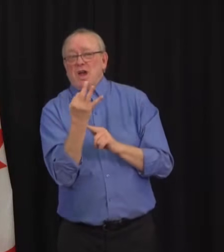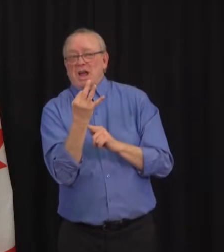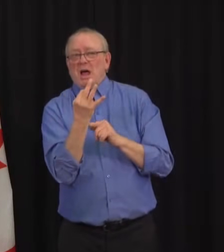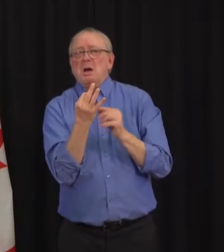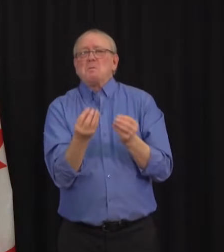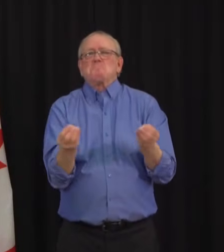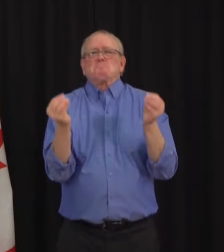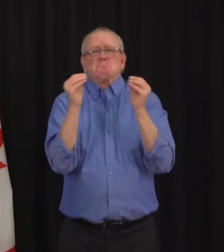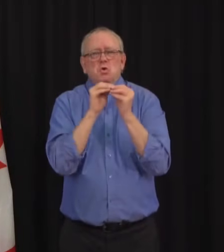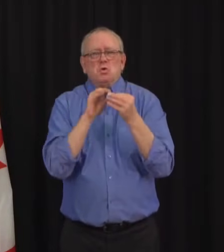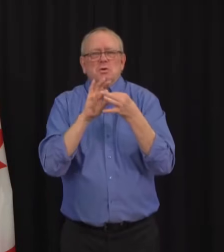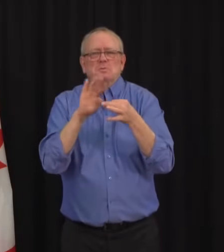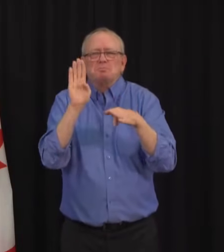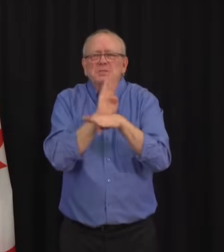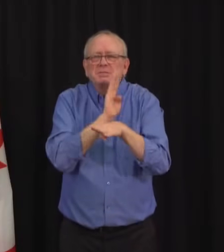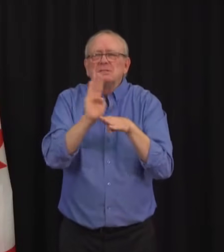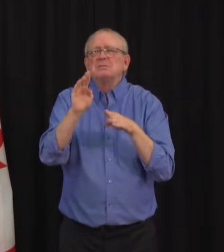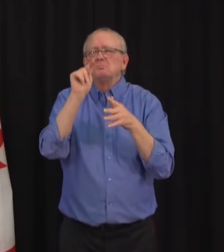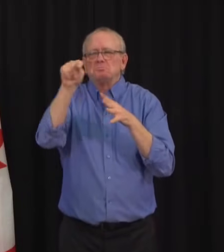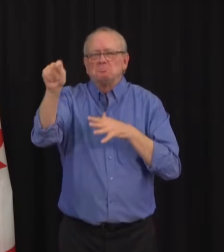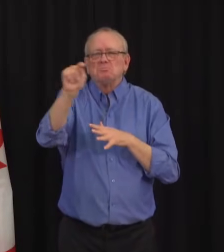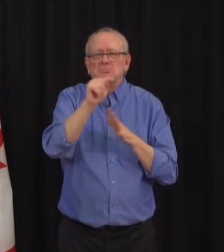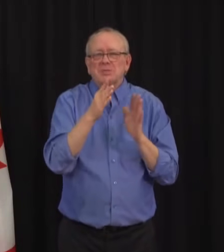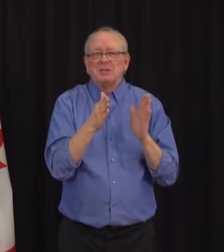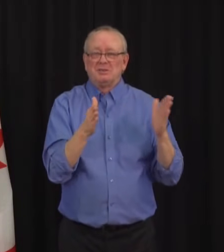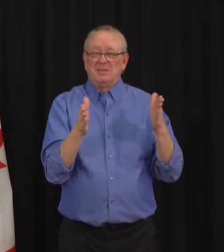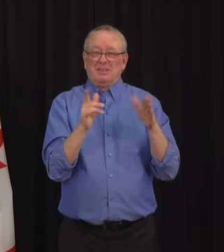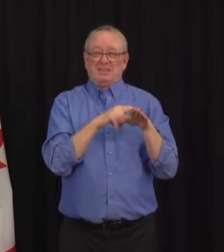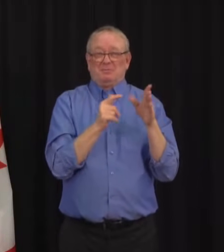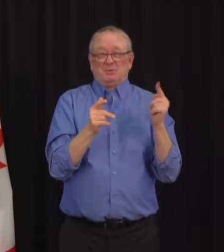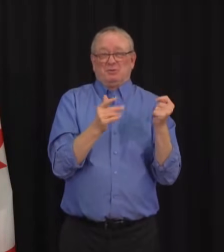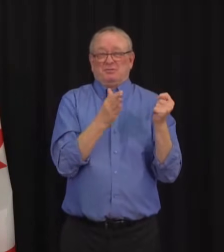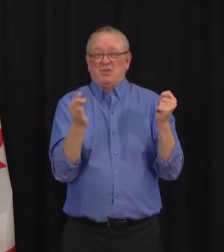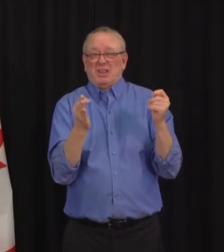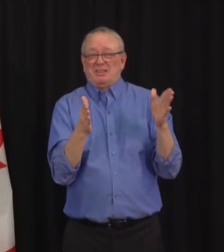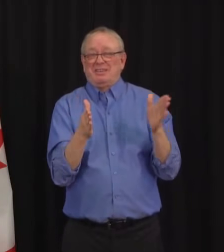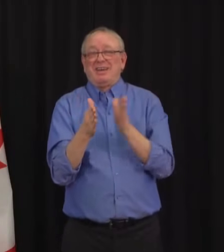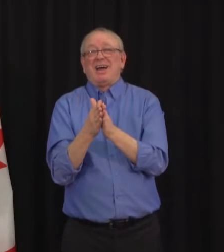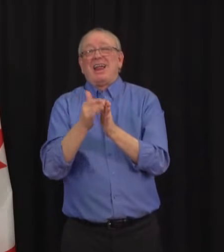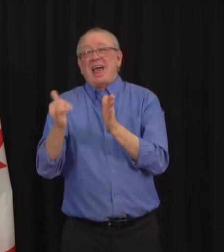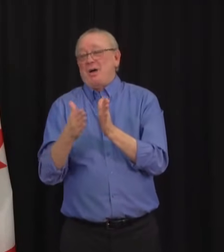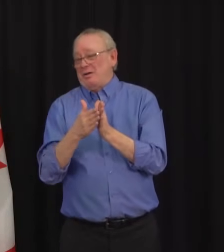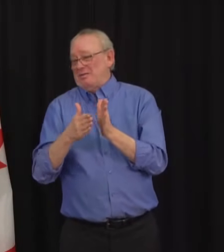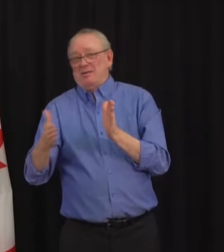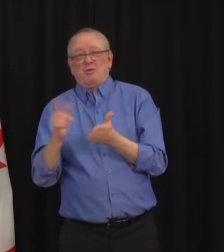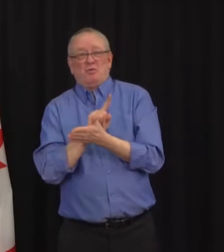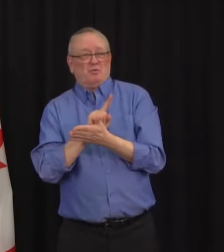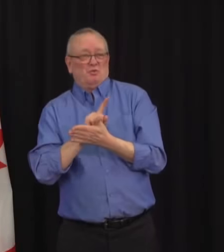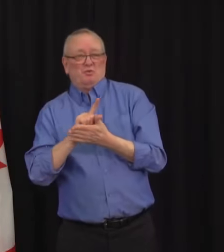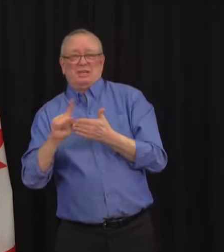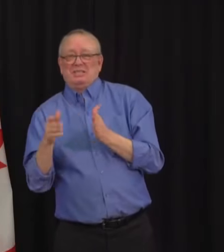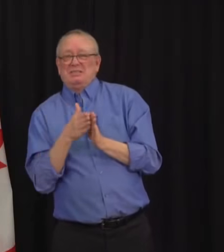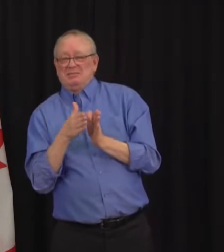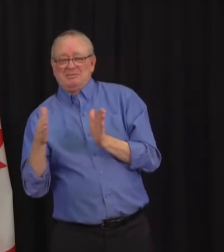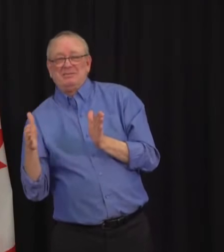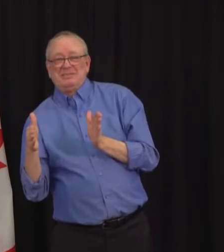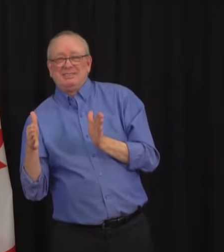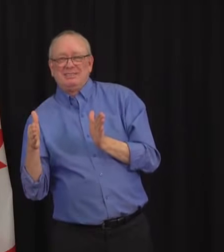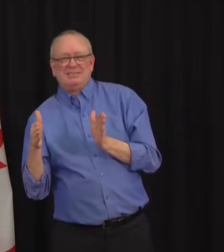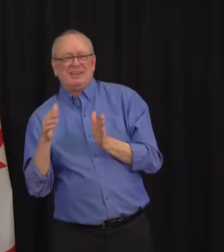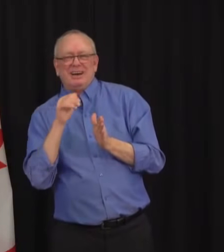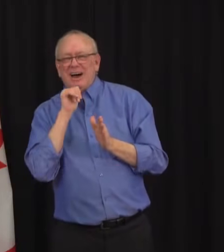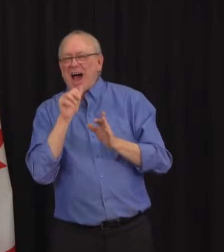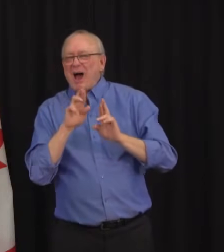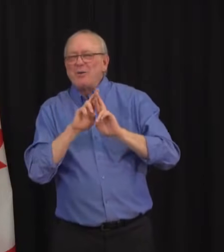As I mentioned earlier, it does take usually about 5 to 8 days between when someone's exposed and when they start to have symptoms. And then,